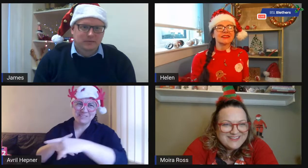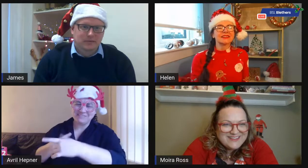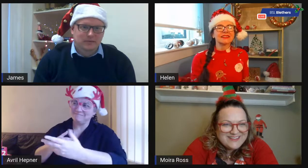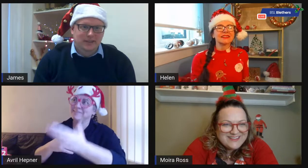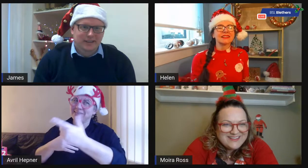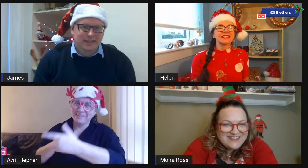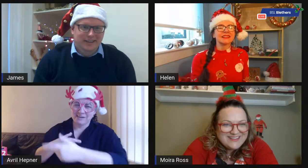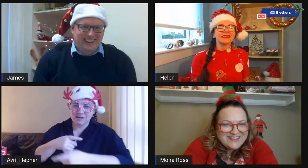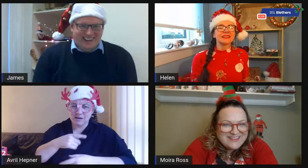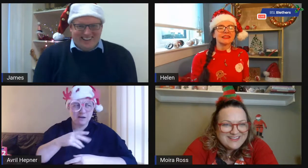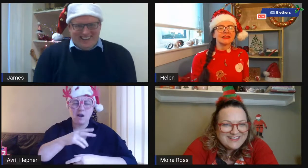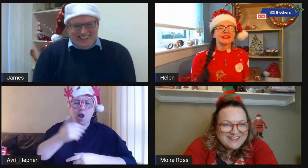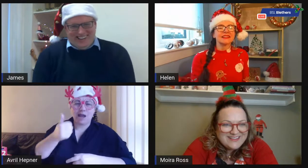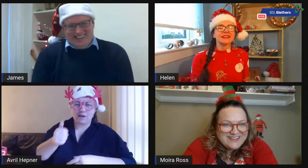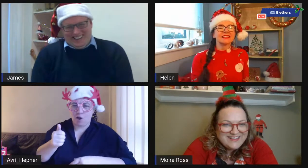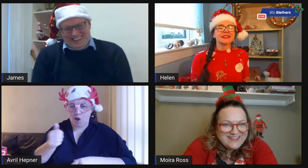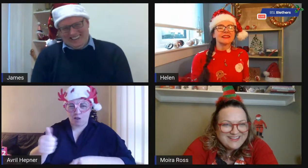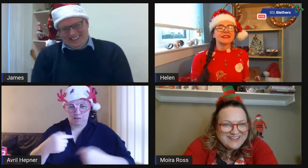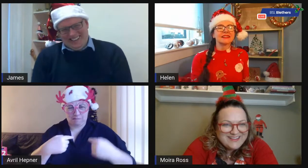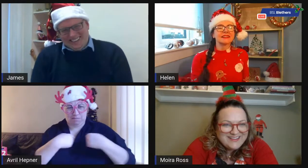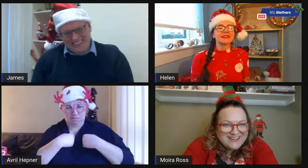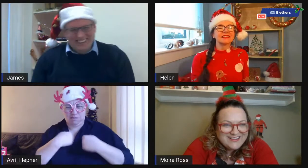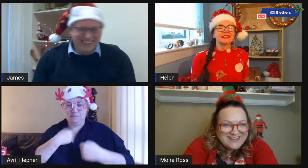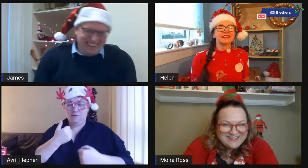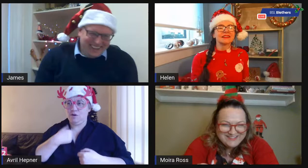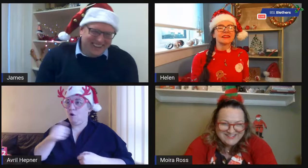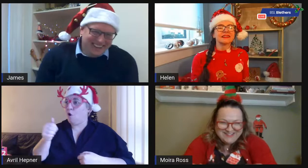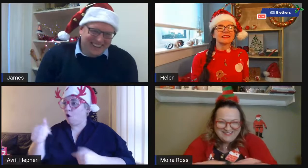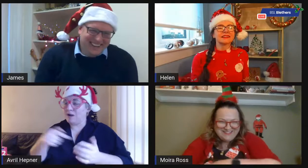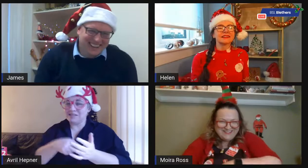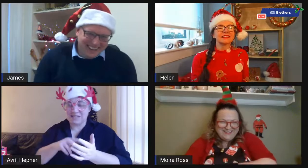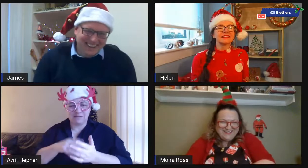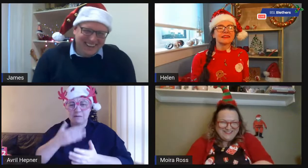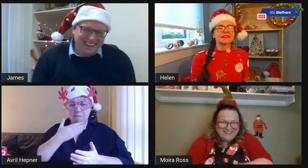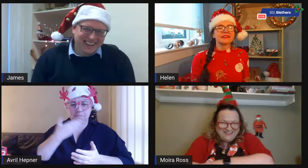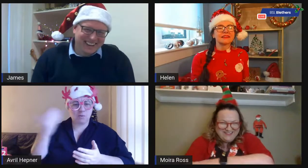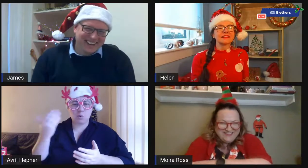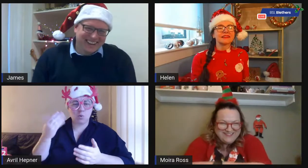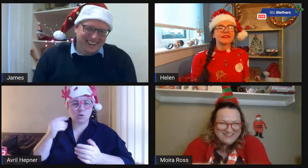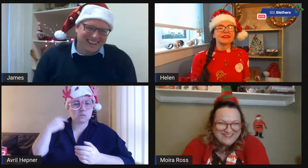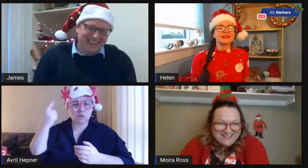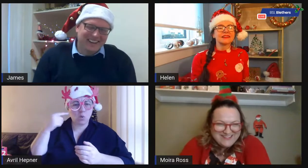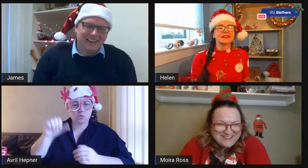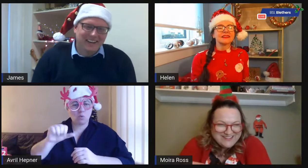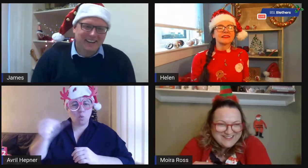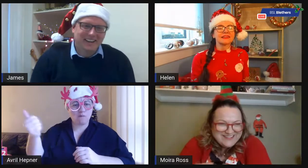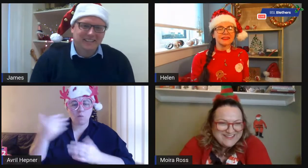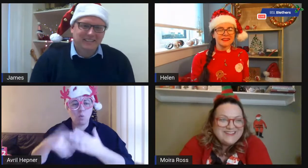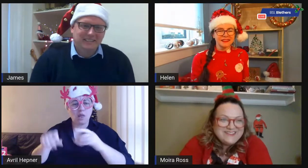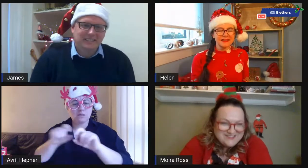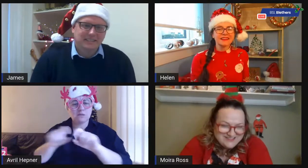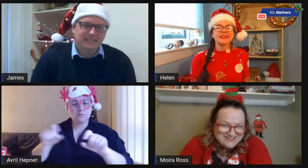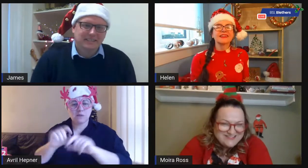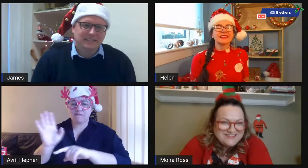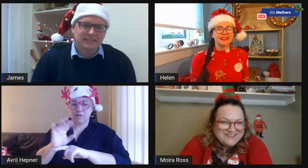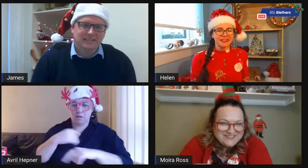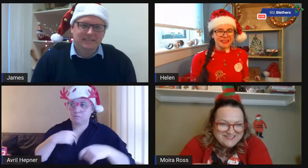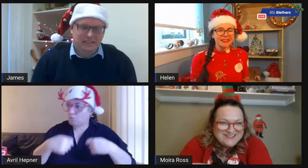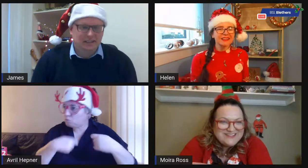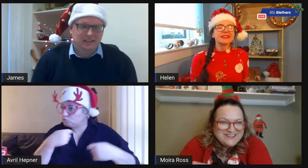because my dad would use me as an excuse. Oh, the little one needs to be near the TV. I'll just have to go and sit with her.